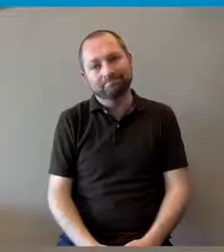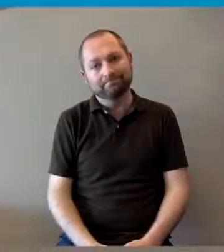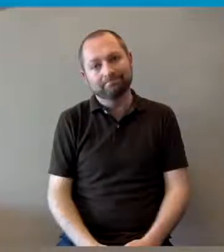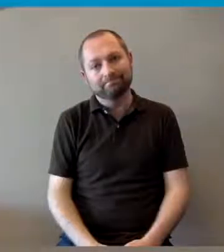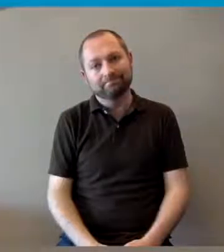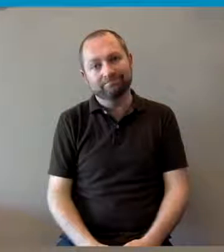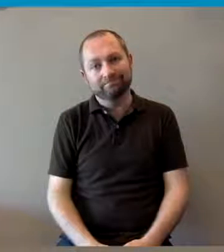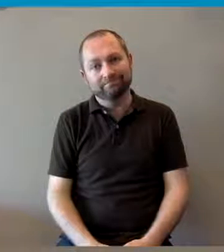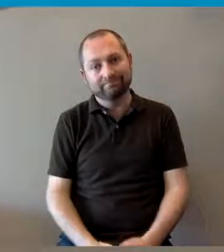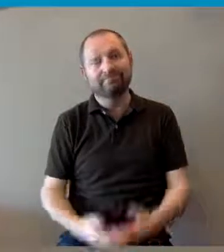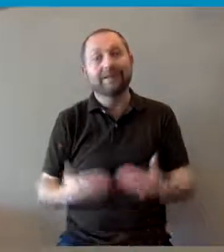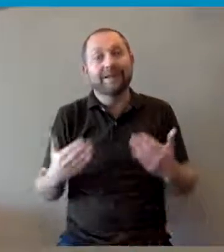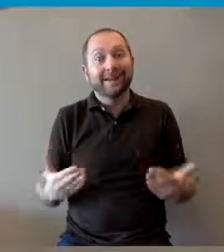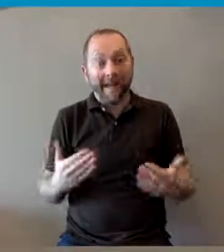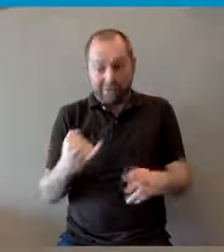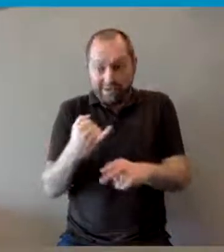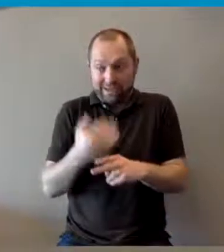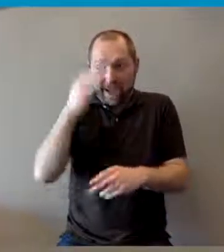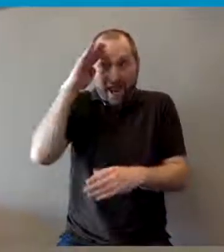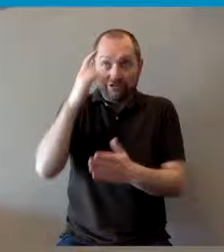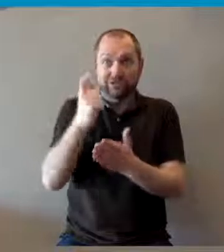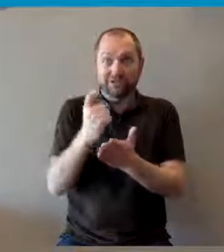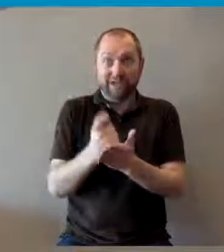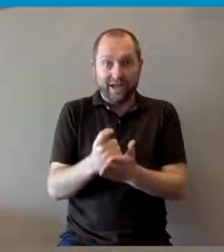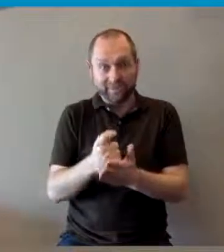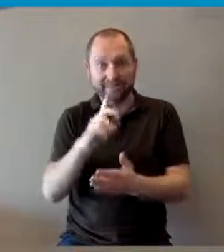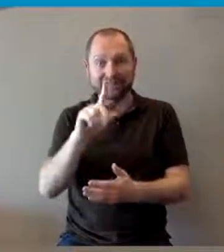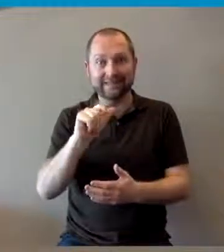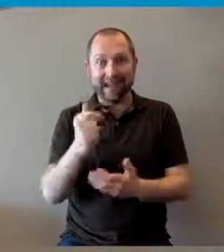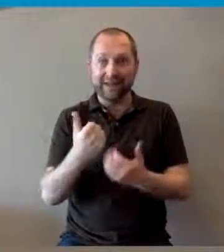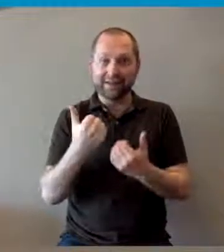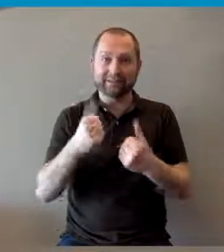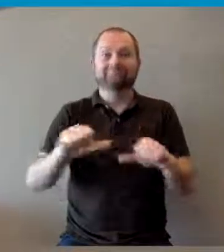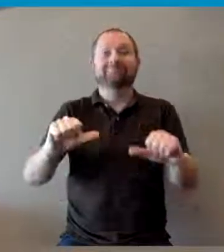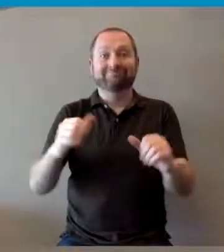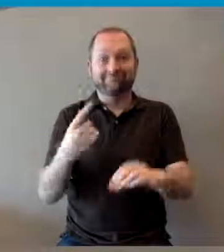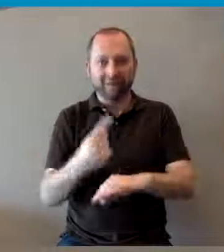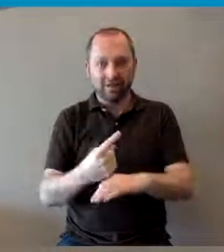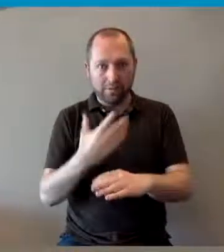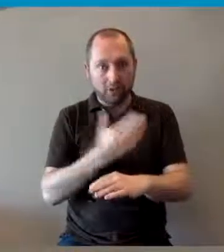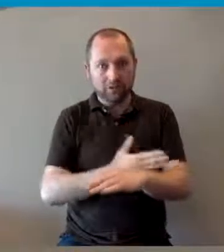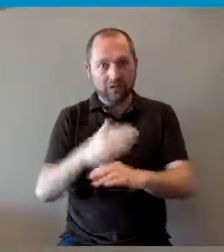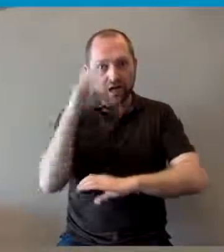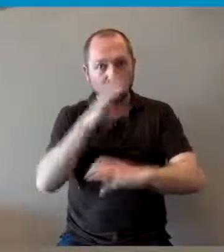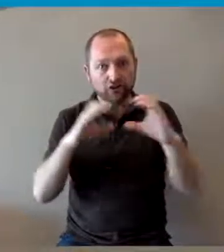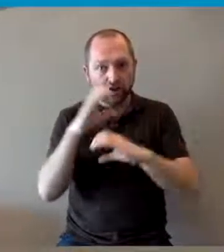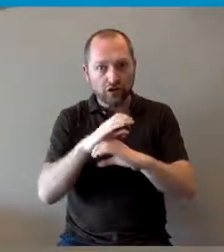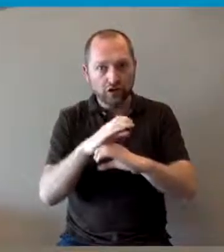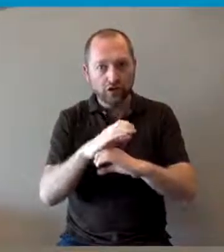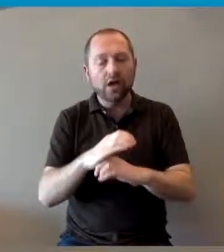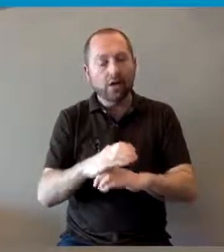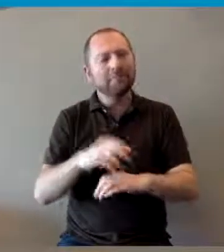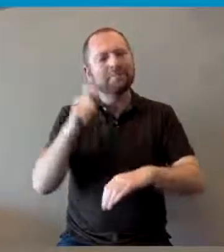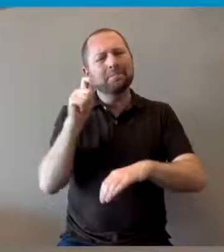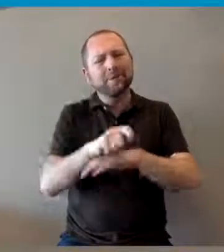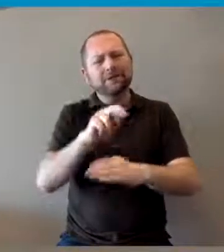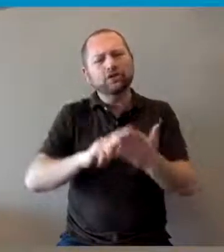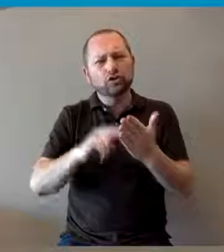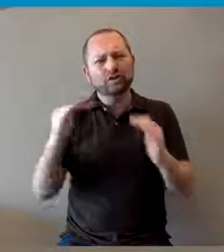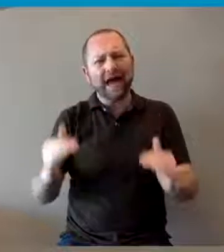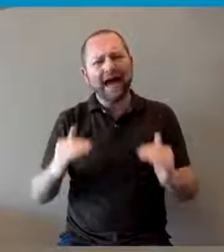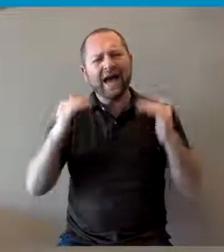We are now finally in the Irish Times database, and we can begin to search for articles. I recommend that you click on Advanced Search